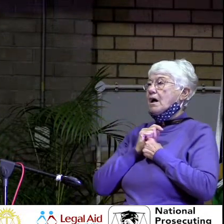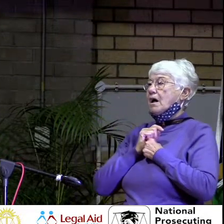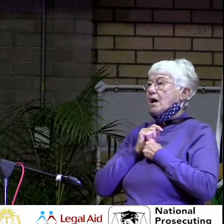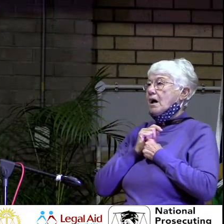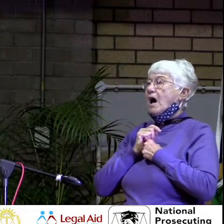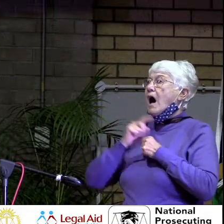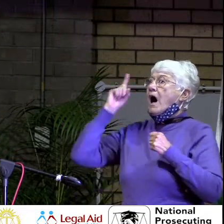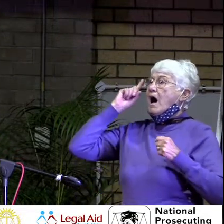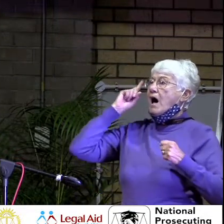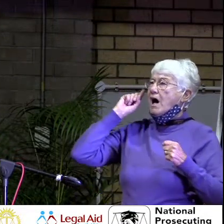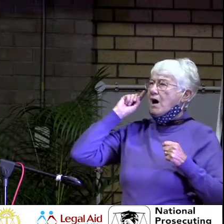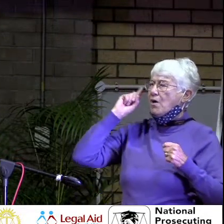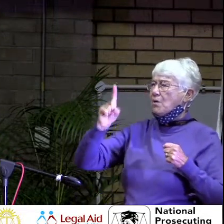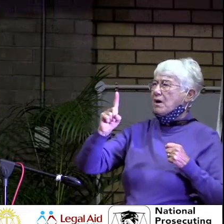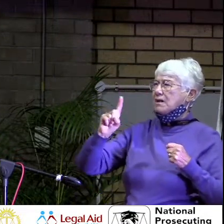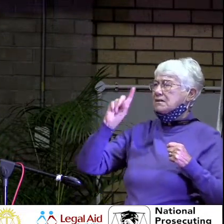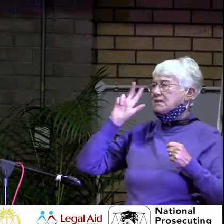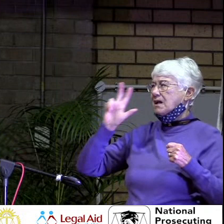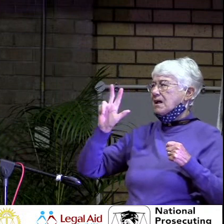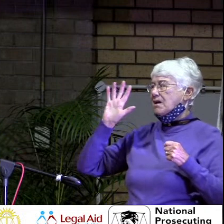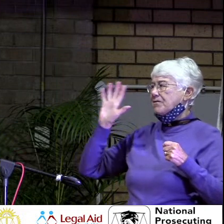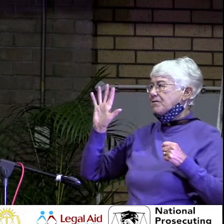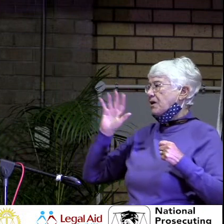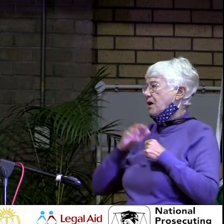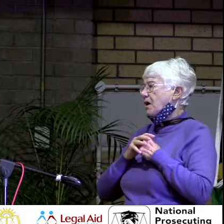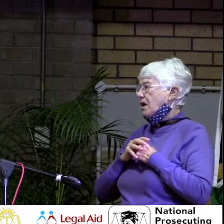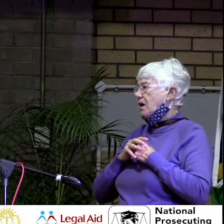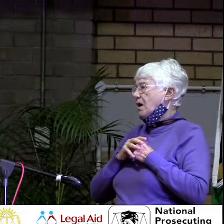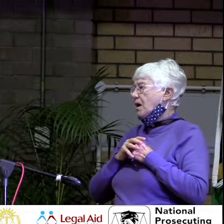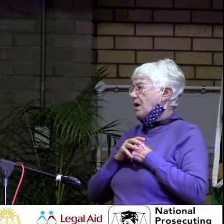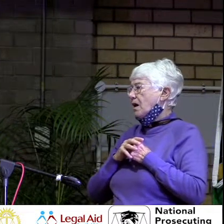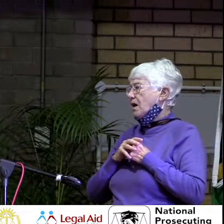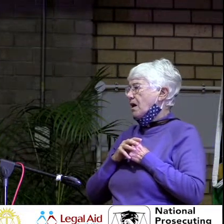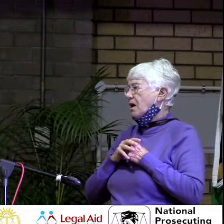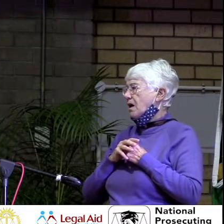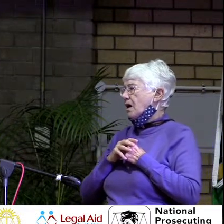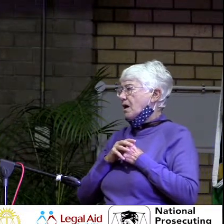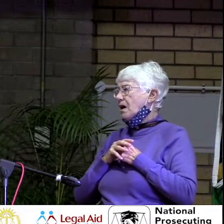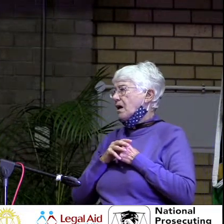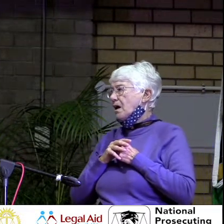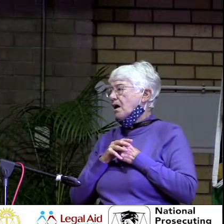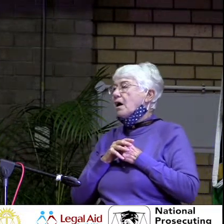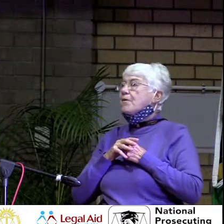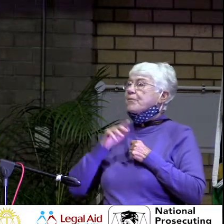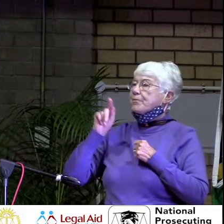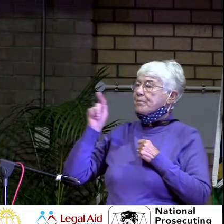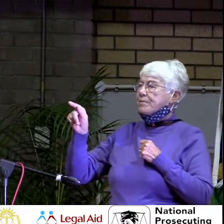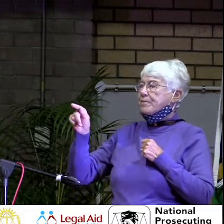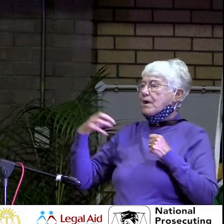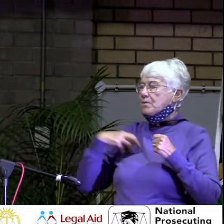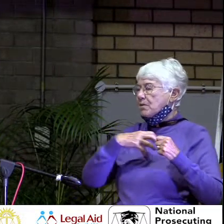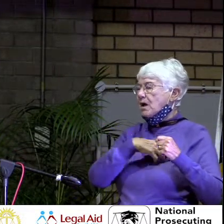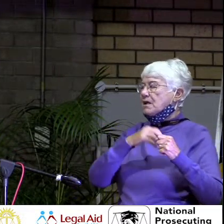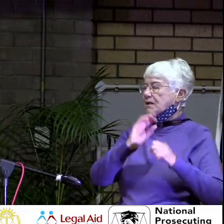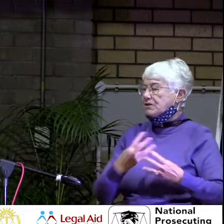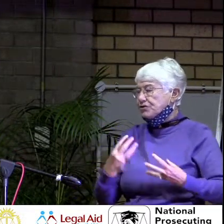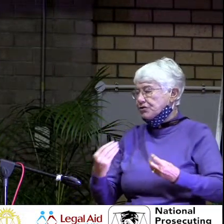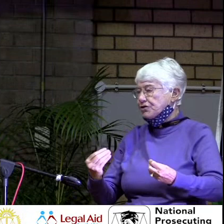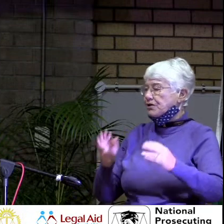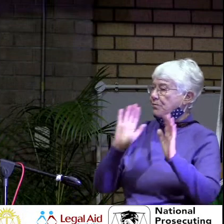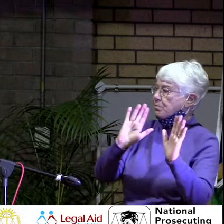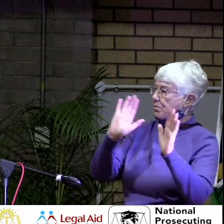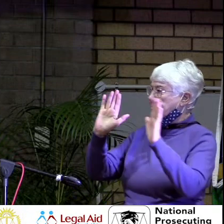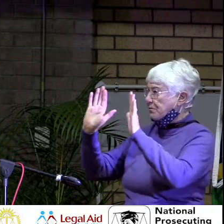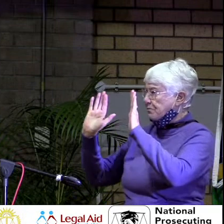are 185 of these FCS, family violence, child protection, sexual offences units, focusing